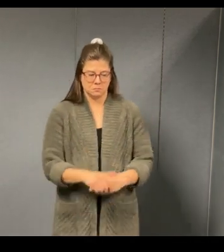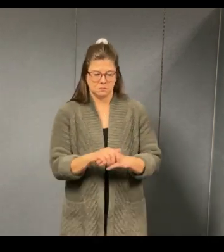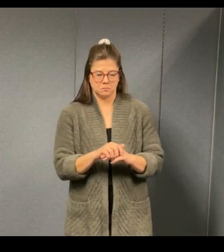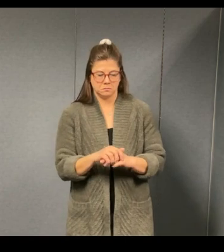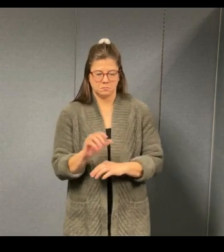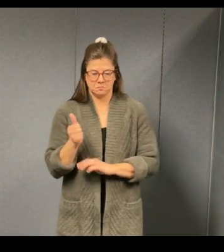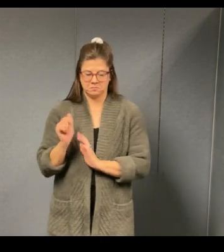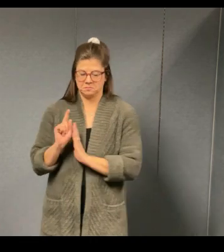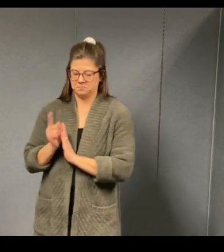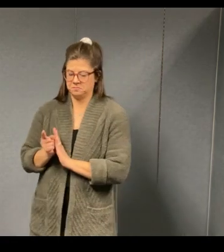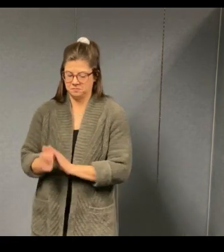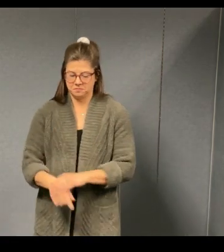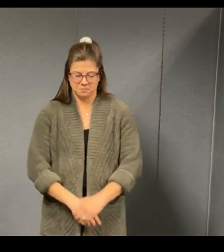Seconds.